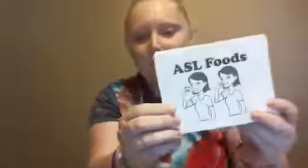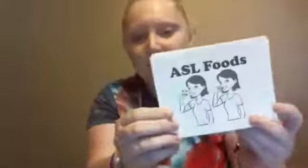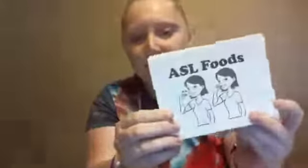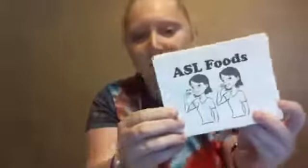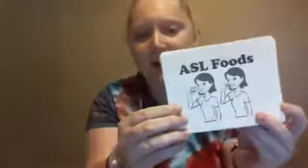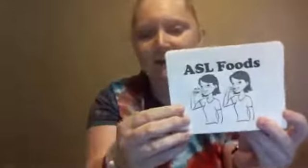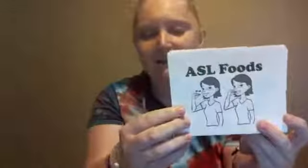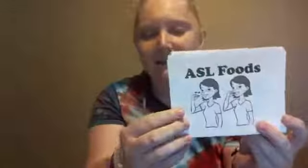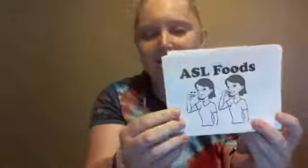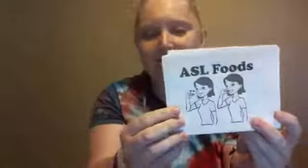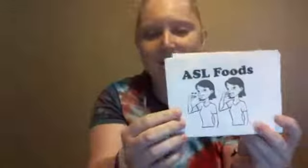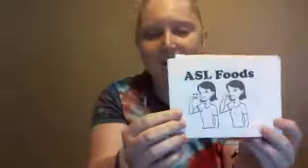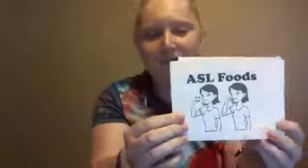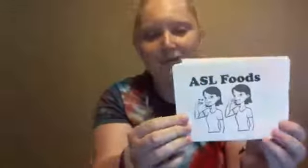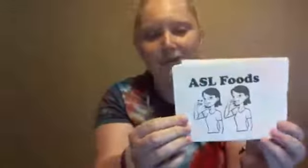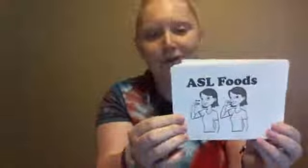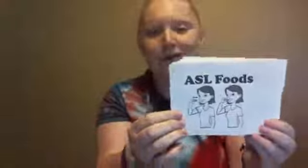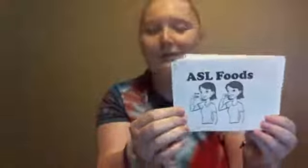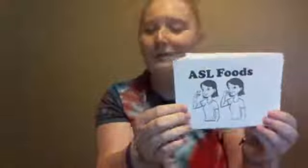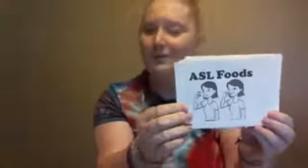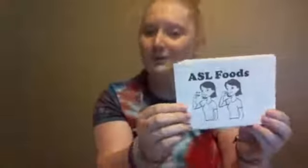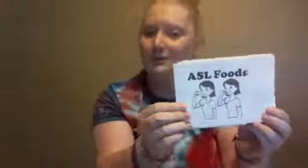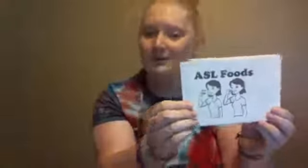So that is the sign for food.